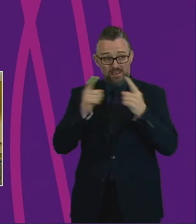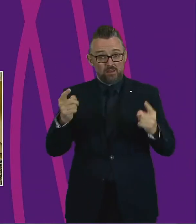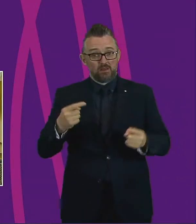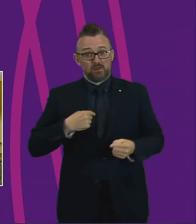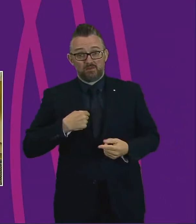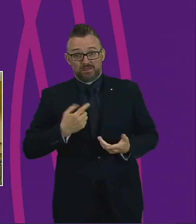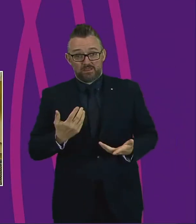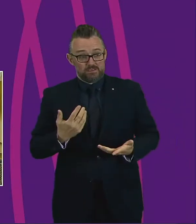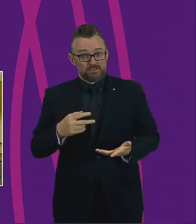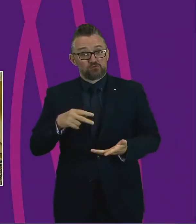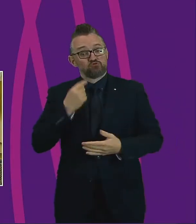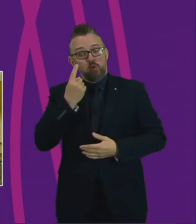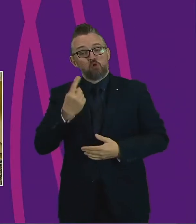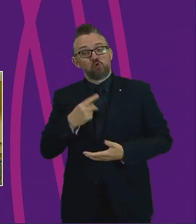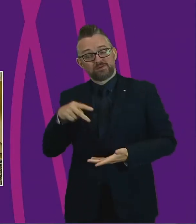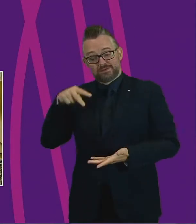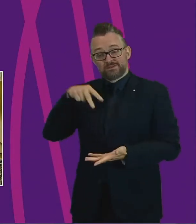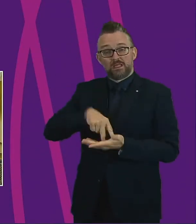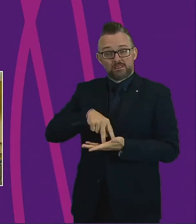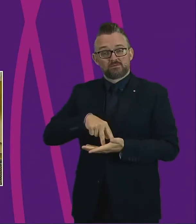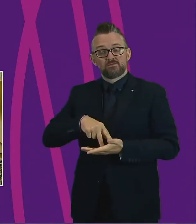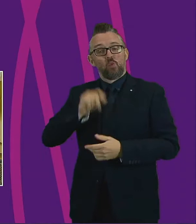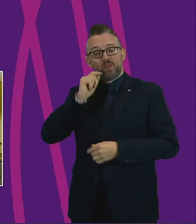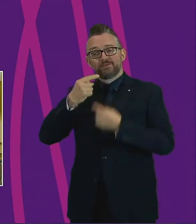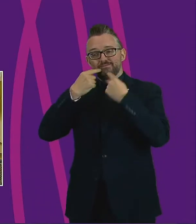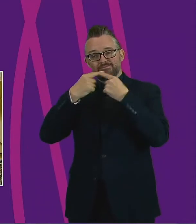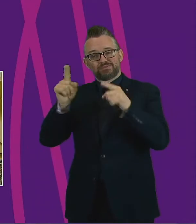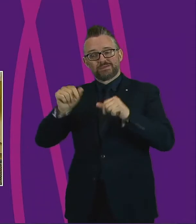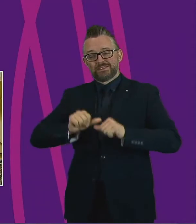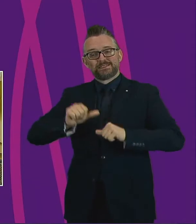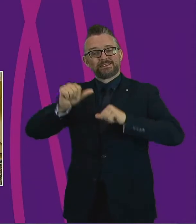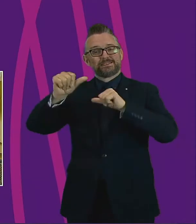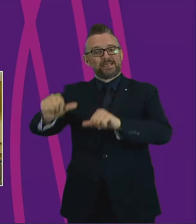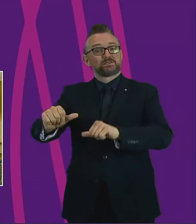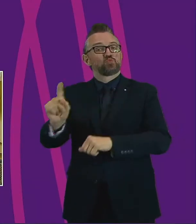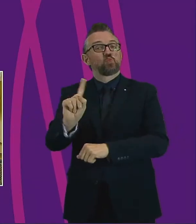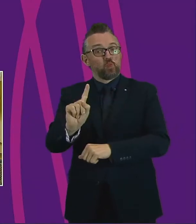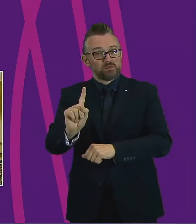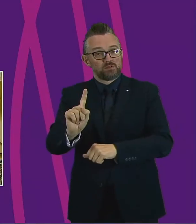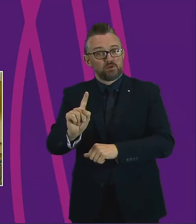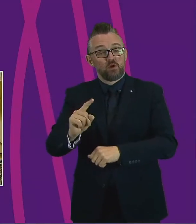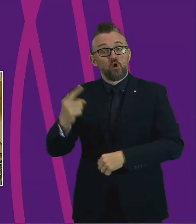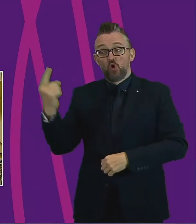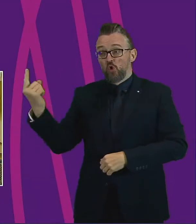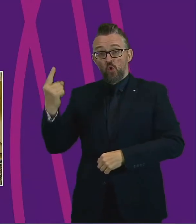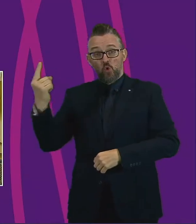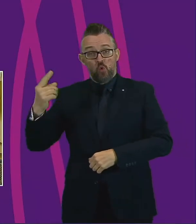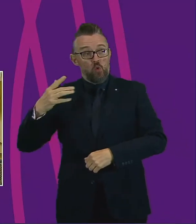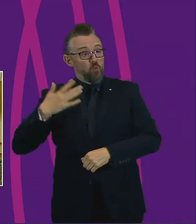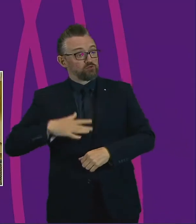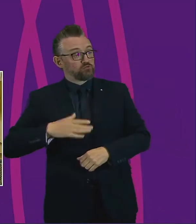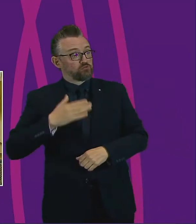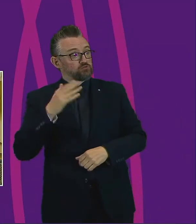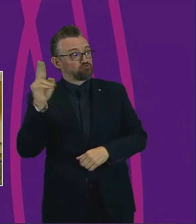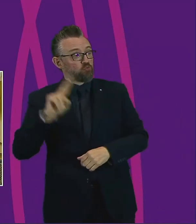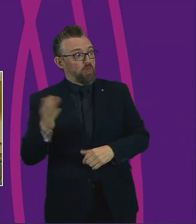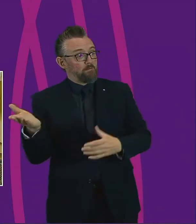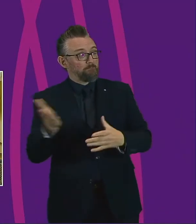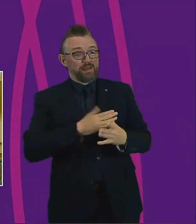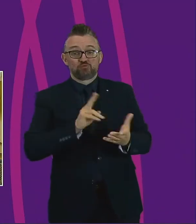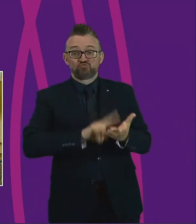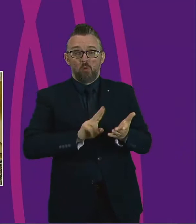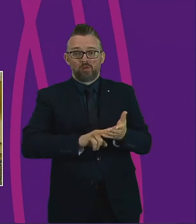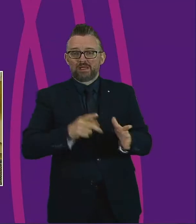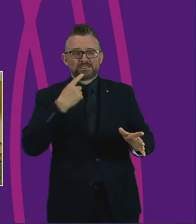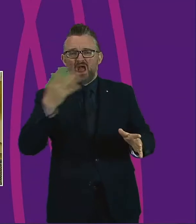here tomorrow and set out the next steps, then those who want normality in our schools, but also say